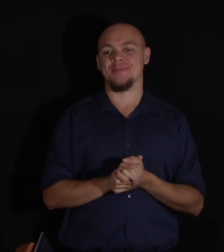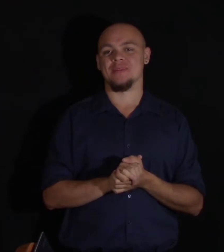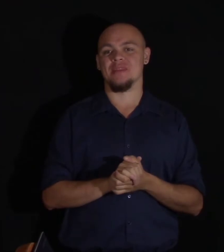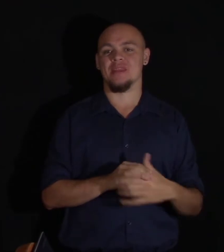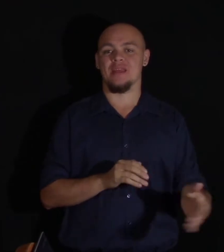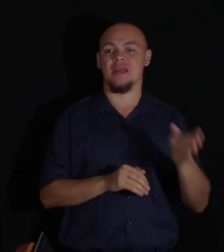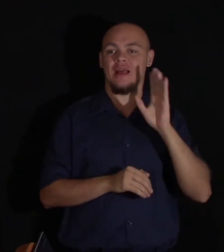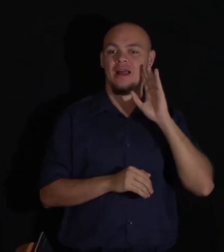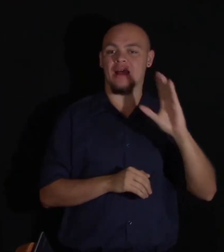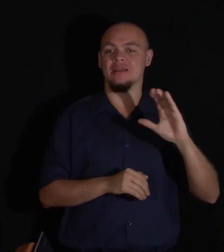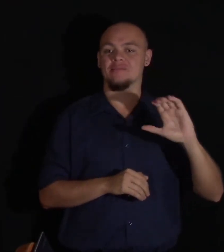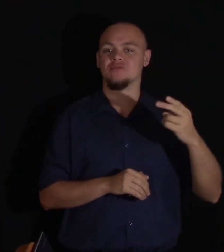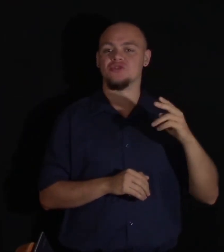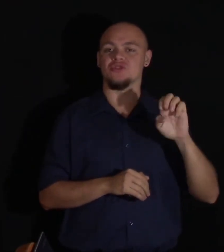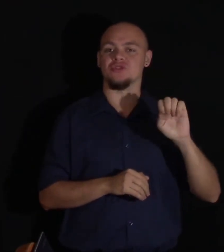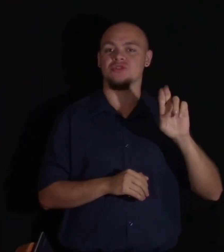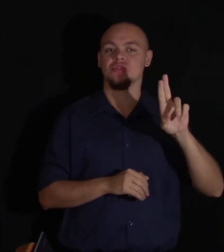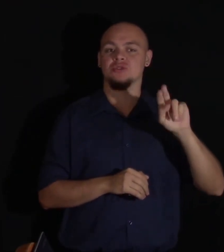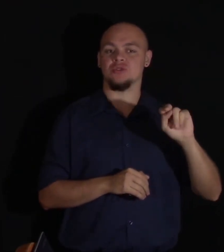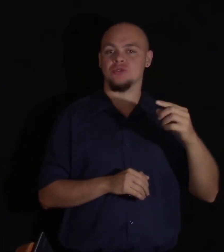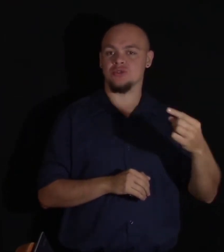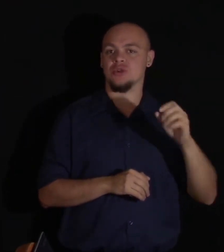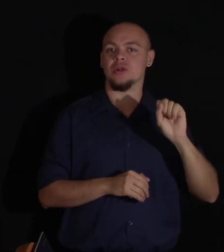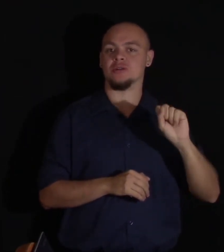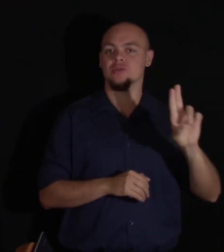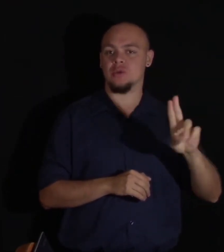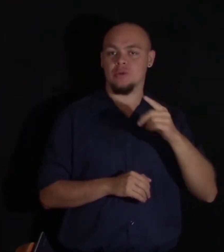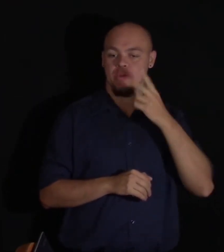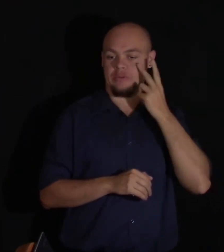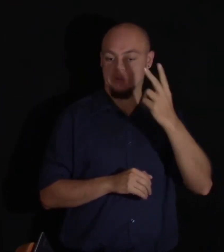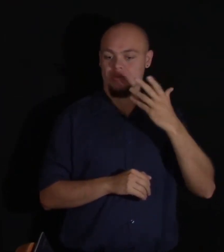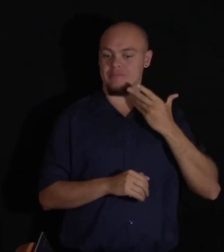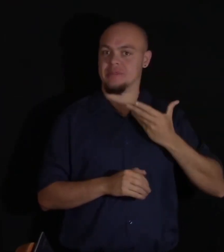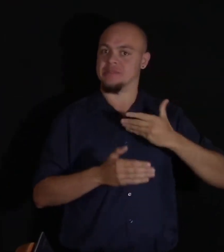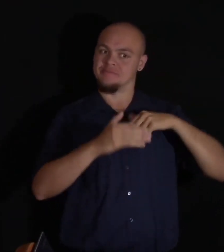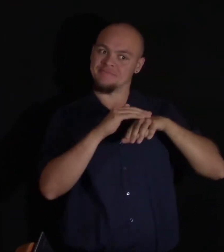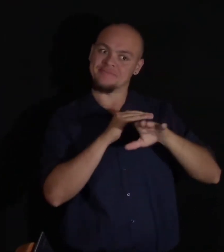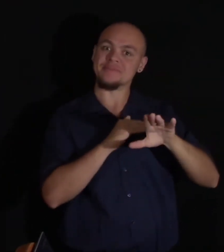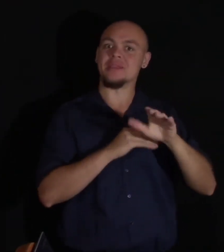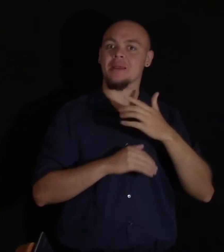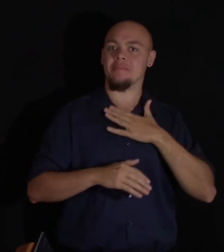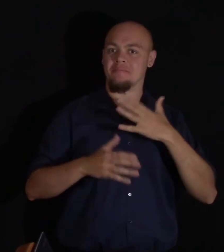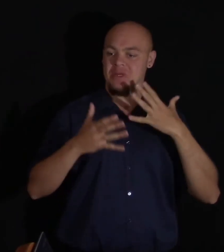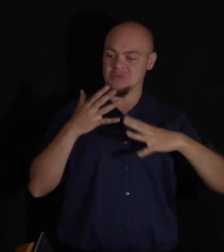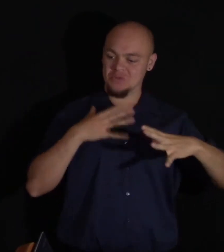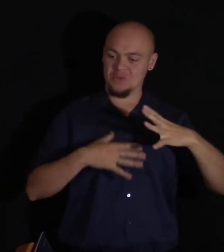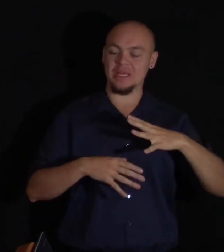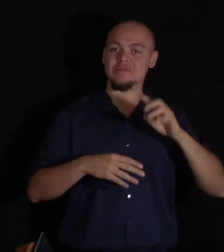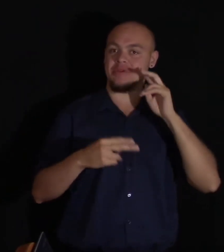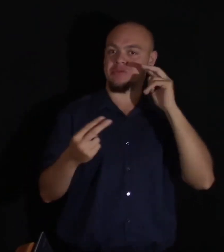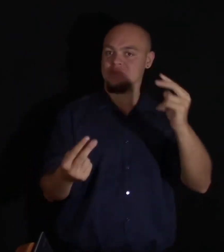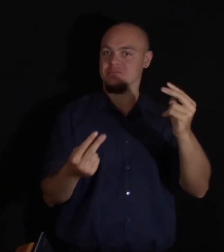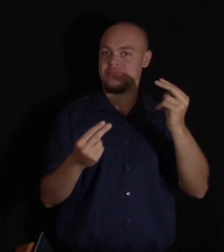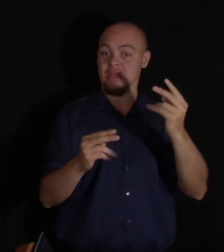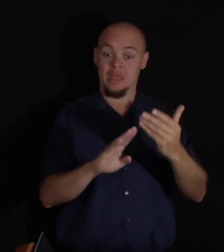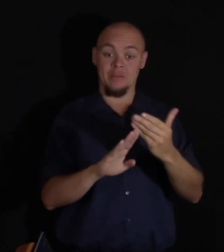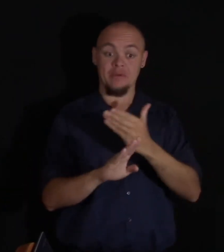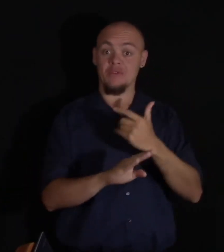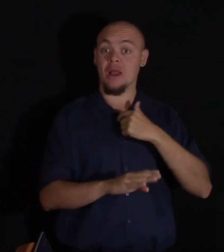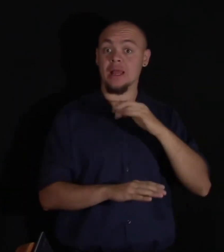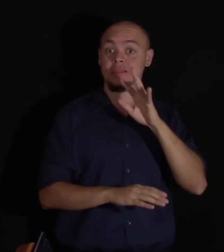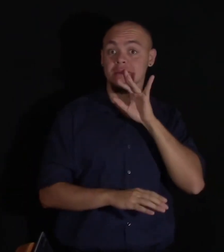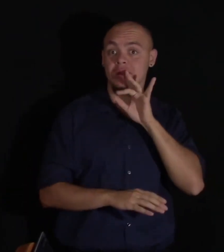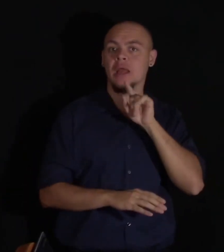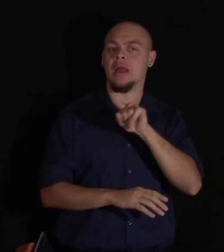Hi, I'm Chaehan So, and you just saw me coming in, and you saw how I'm dressed today. And before I even started talking,